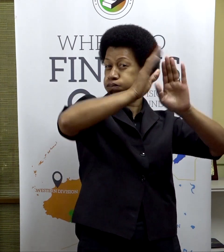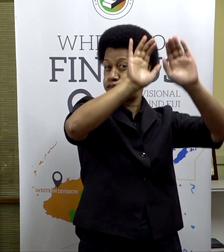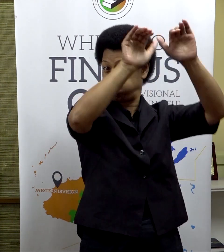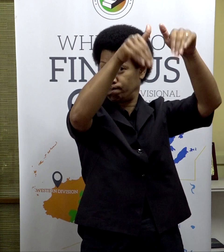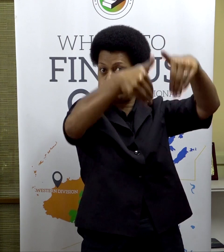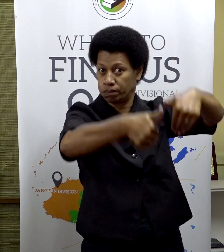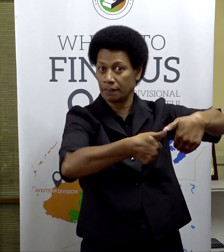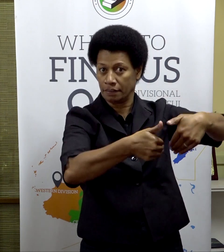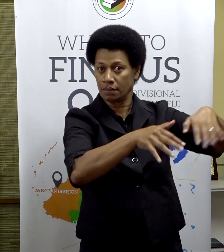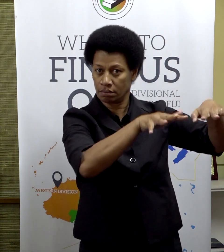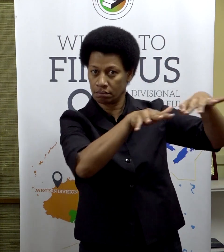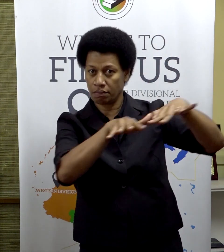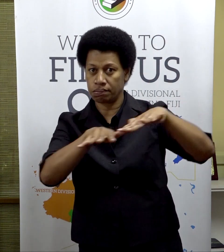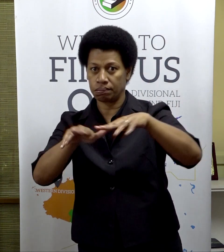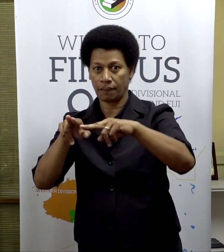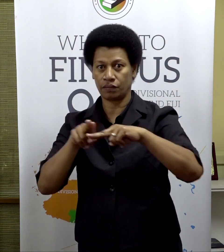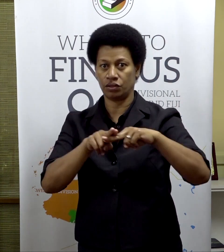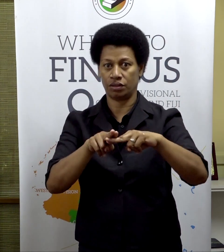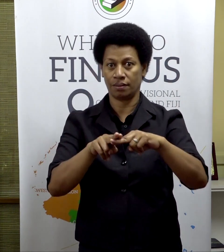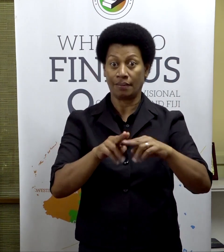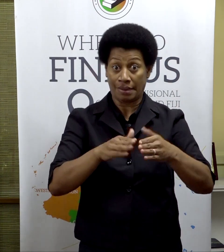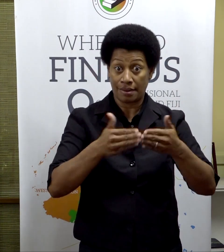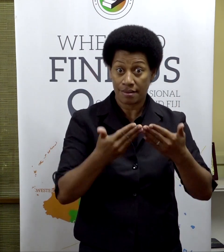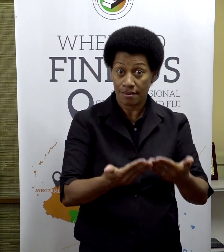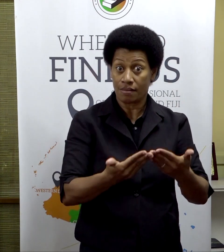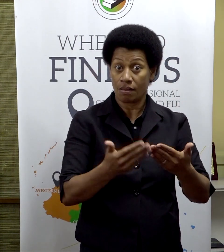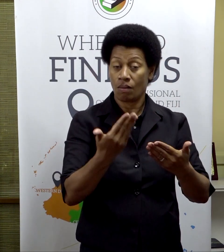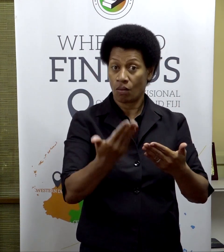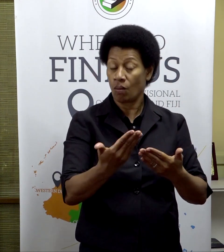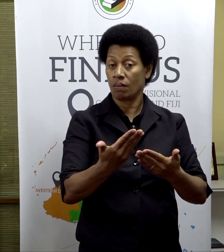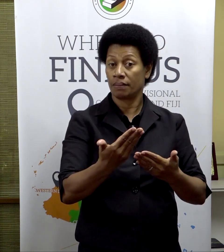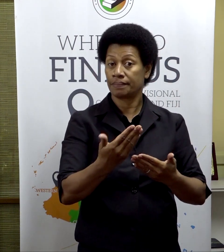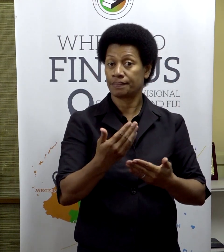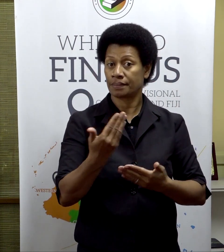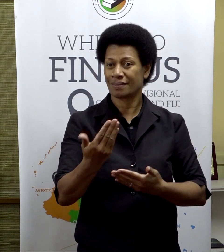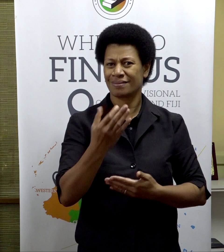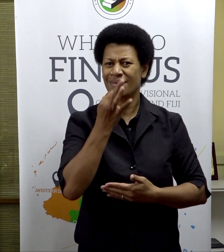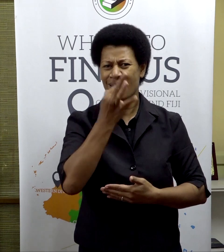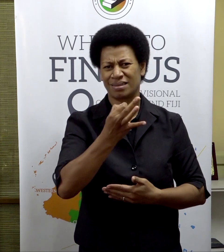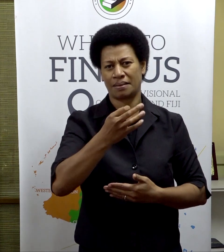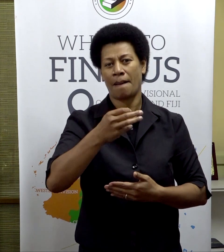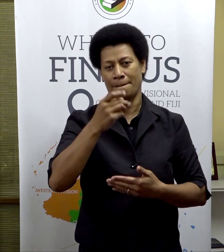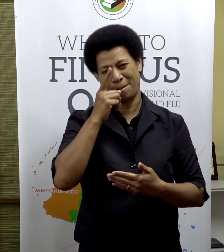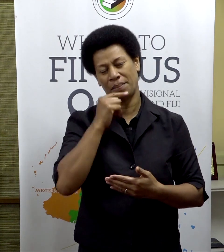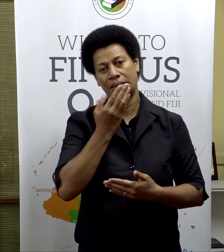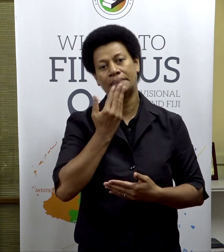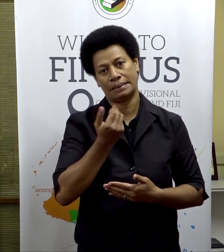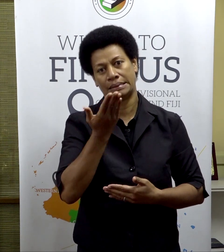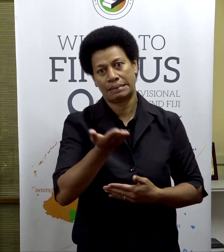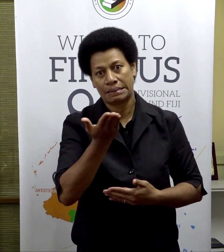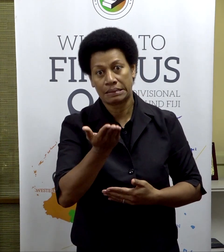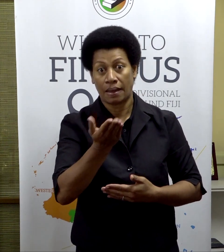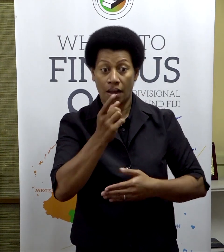moving closer to Fiji. So we are again reiterating to our members of the public that are residing